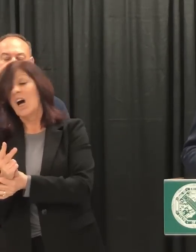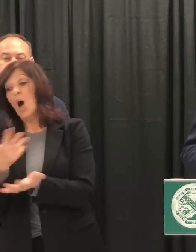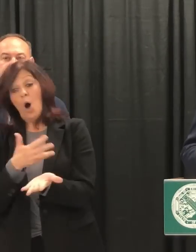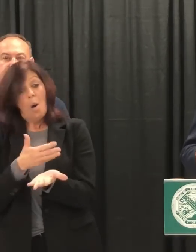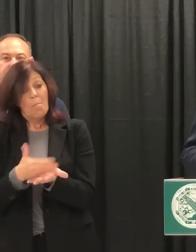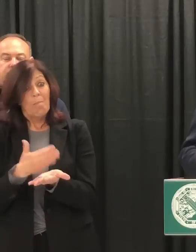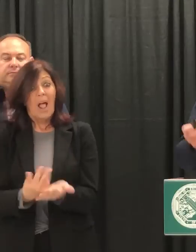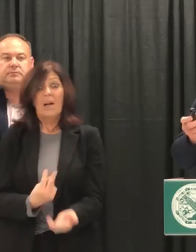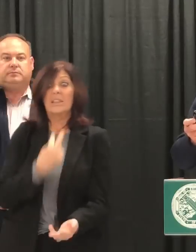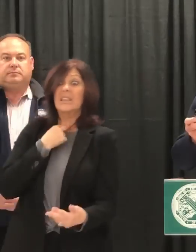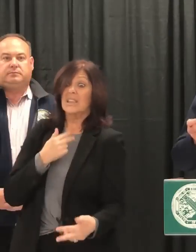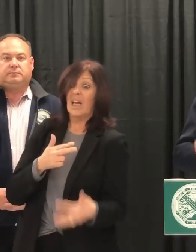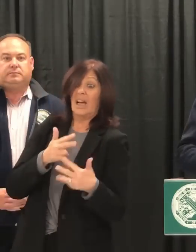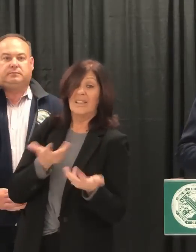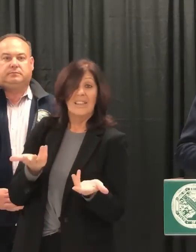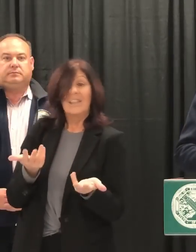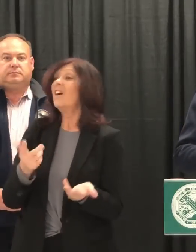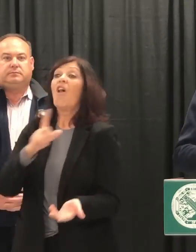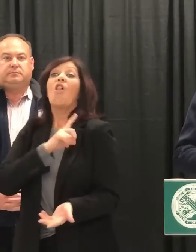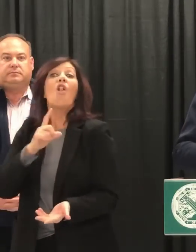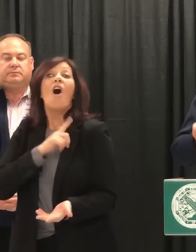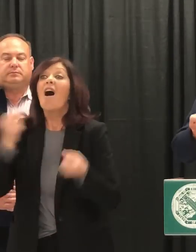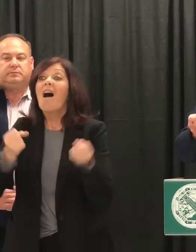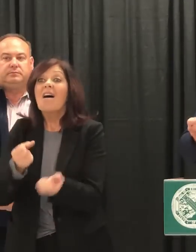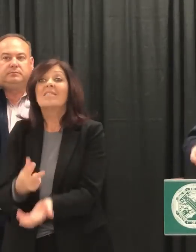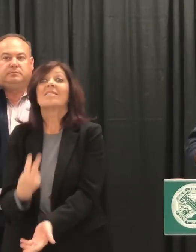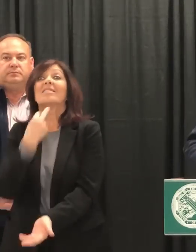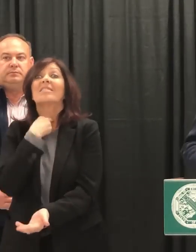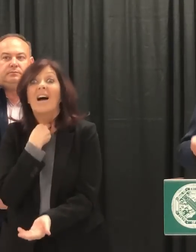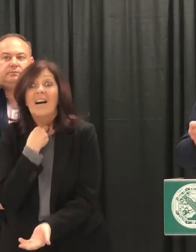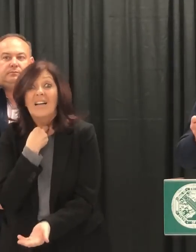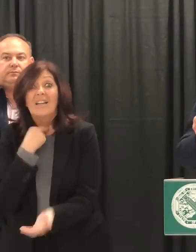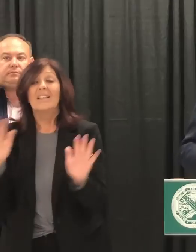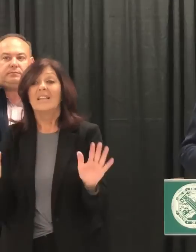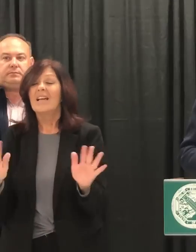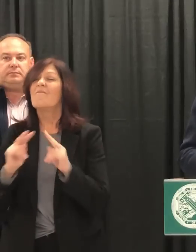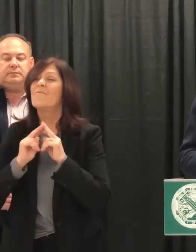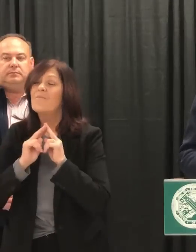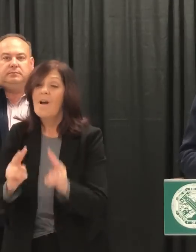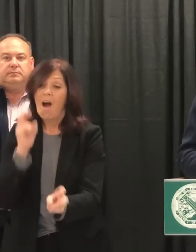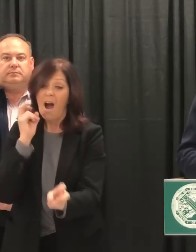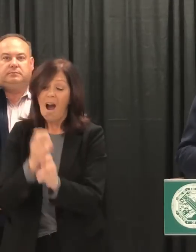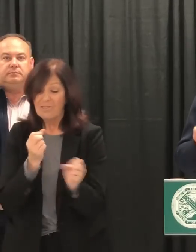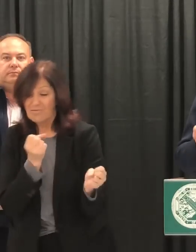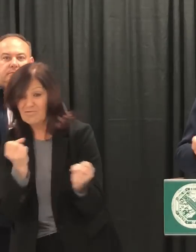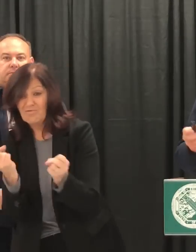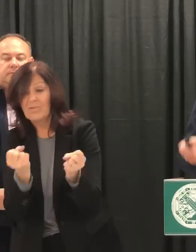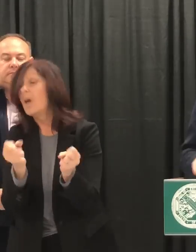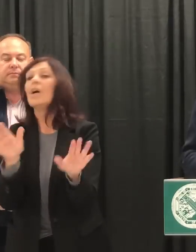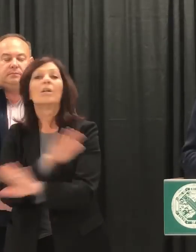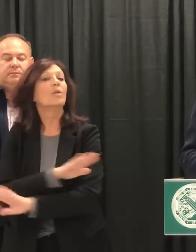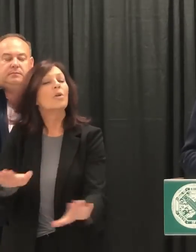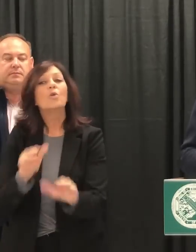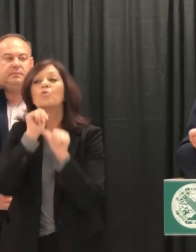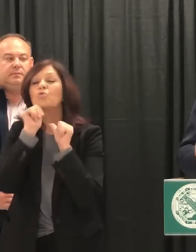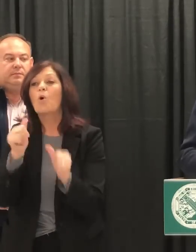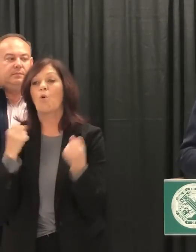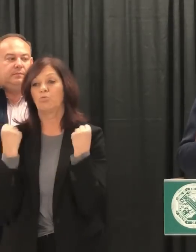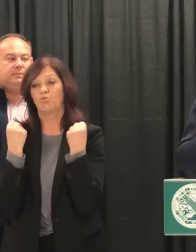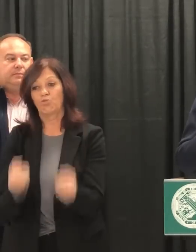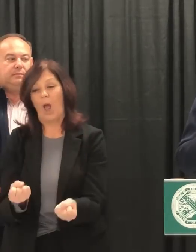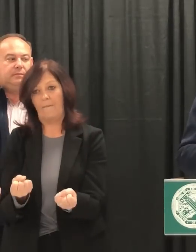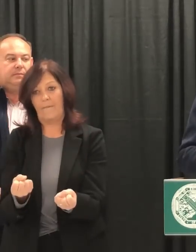are getting stuck. Law enforcement vehicles are getting stuck. It is very difficult. So do not drive